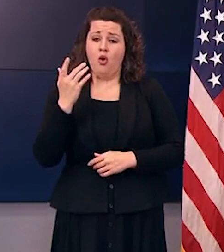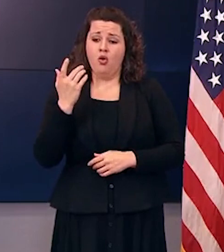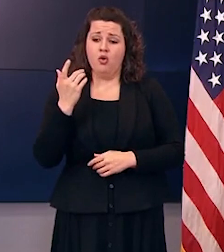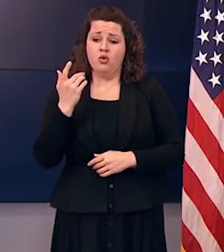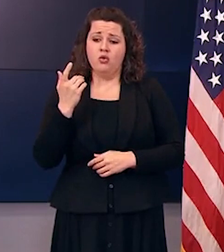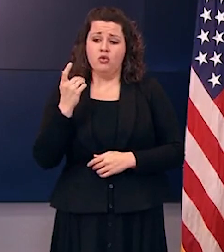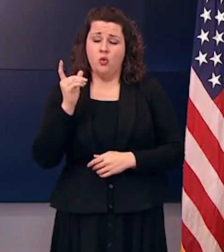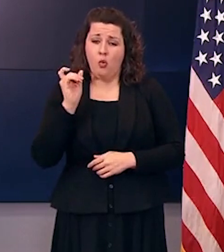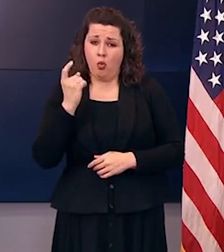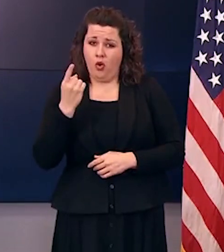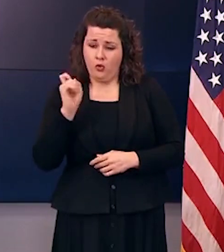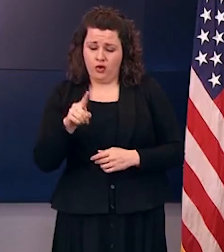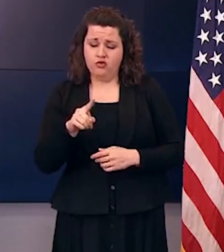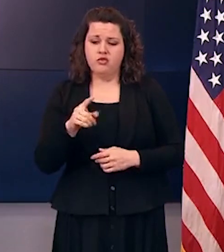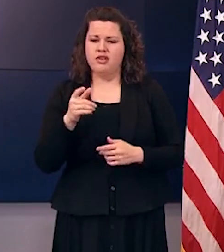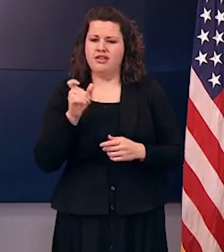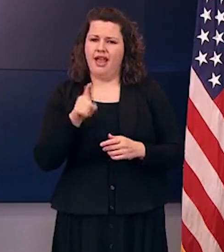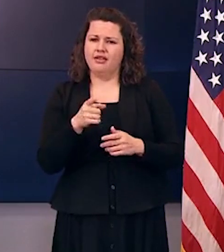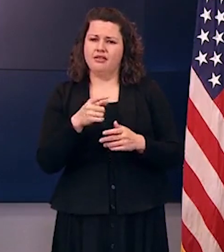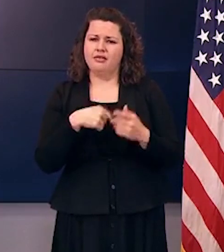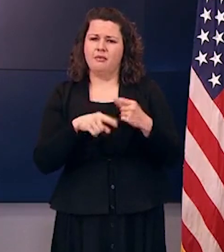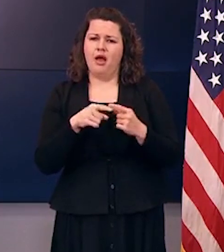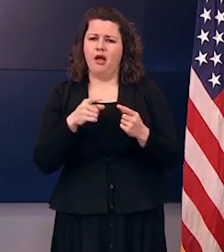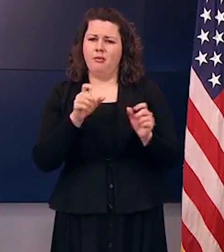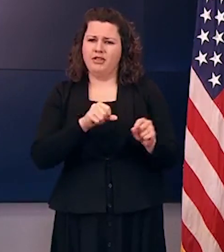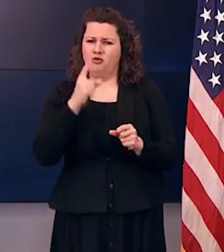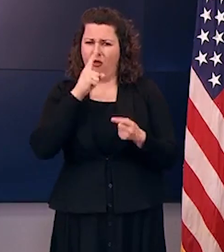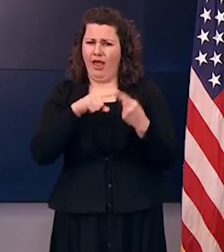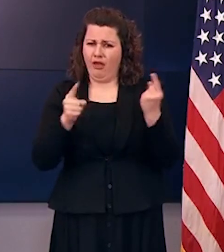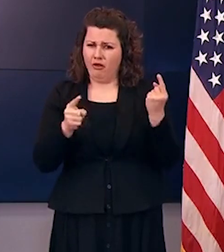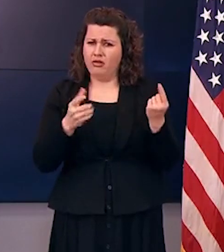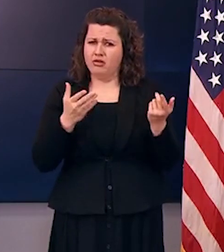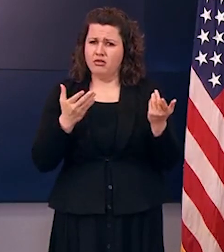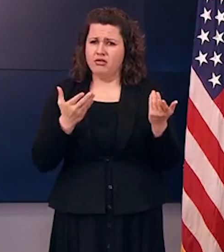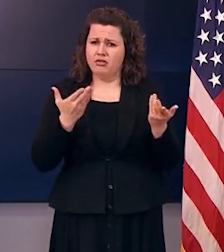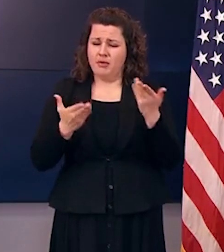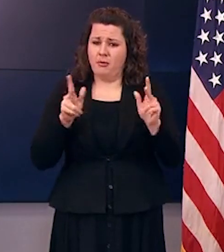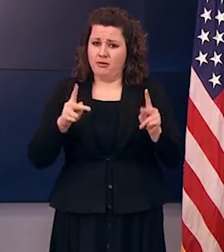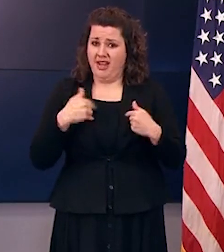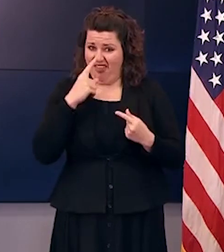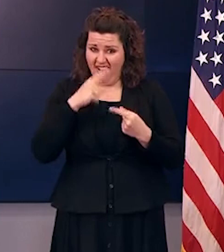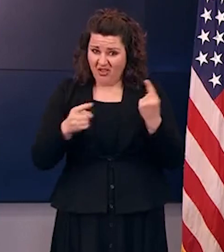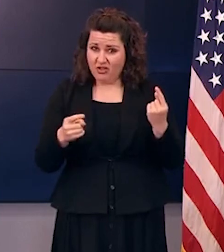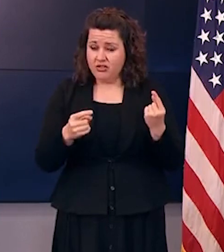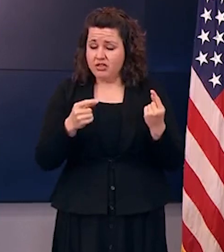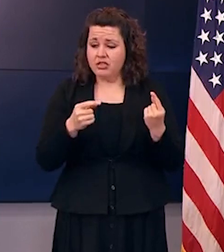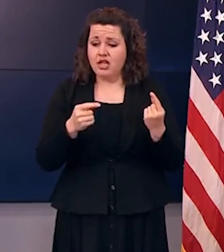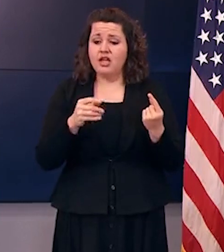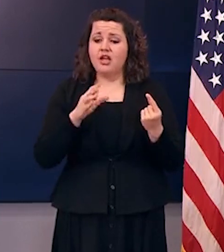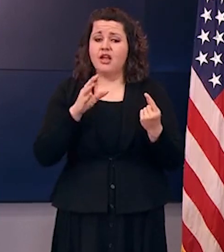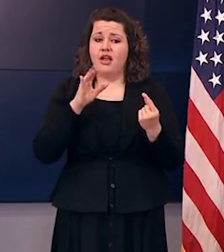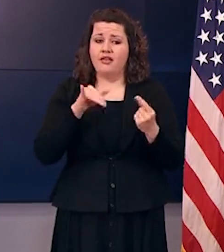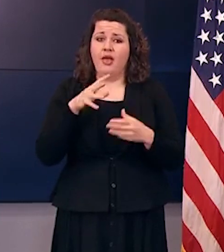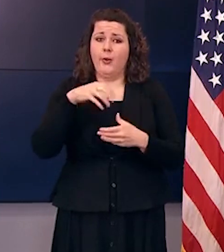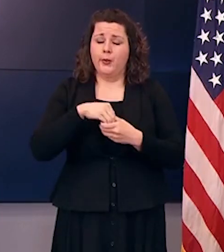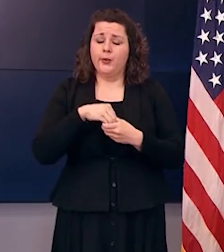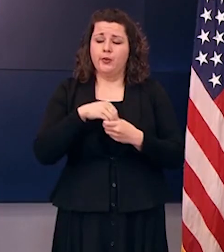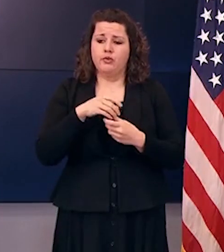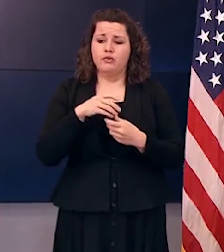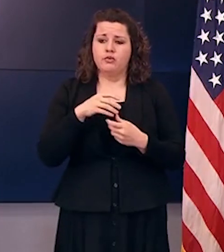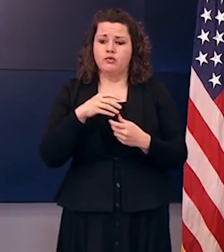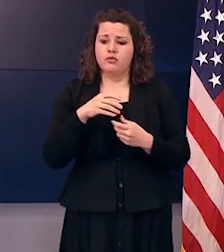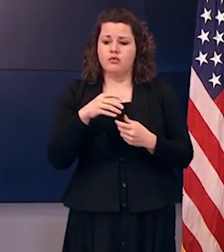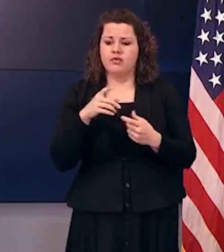ask about potential allergies a person may have, and on there is included